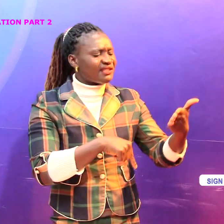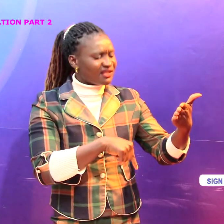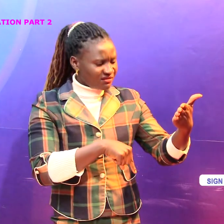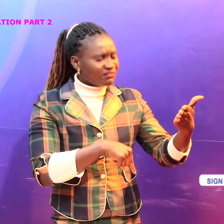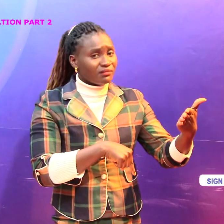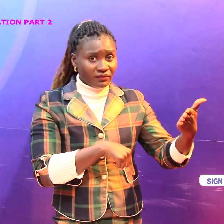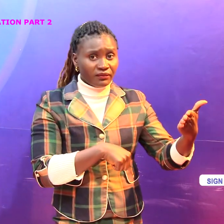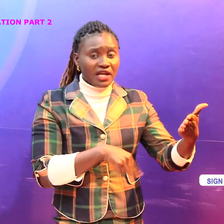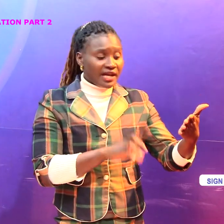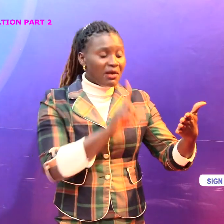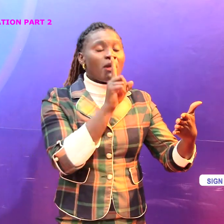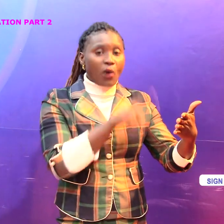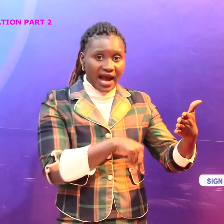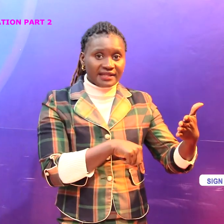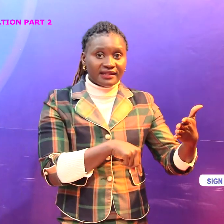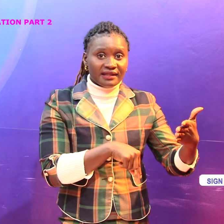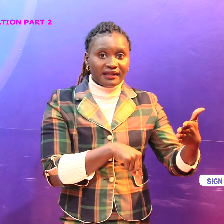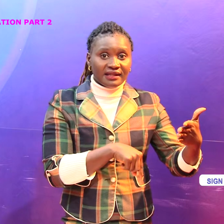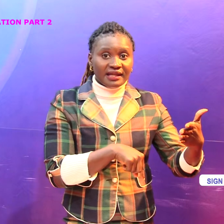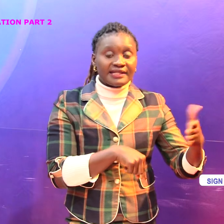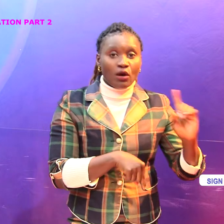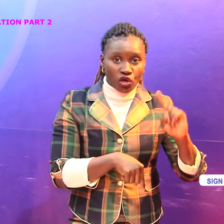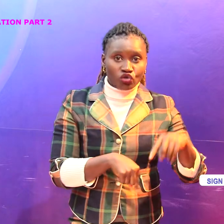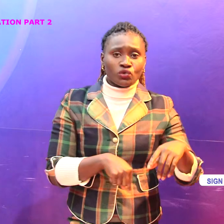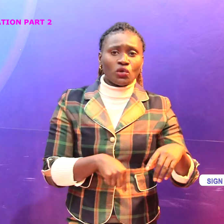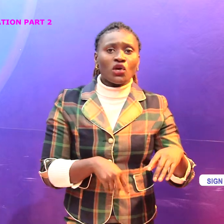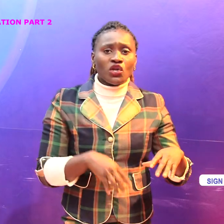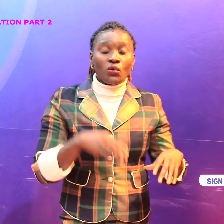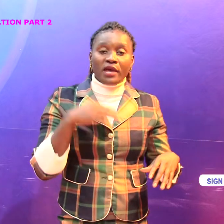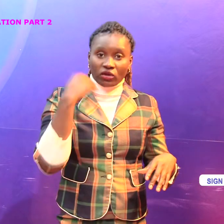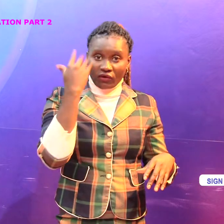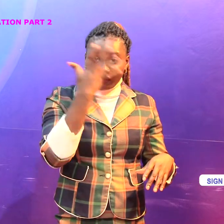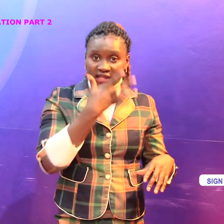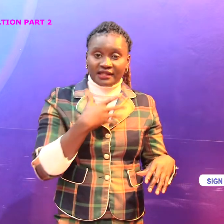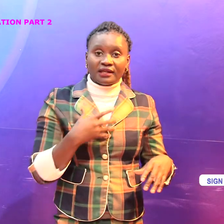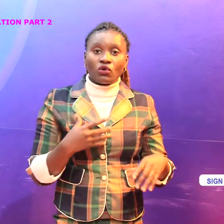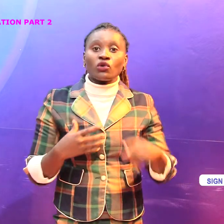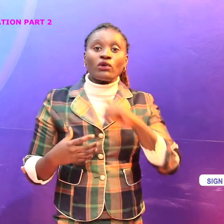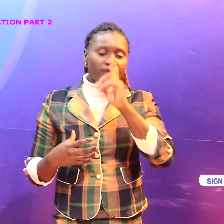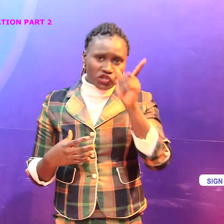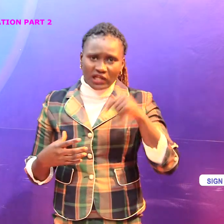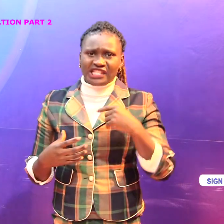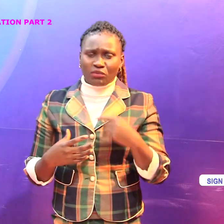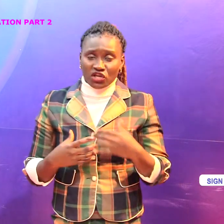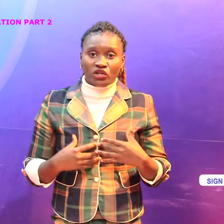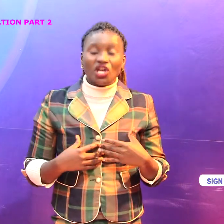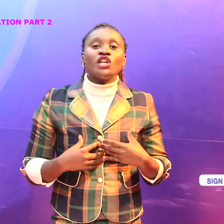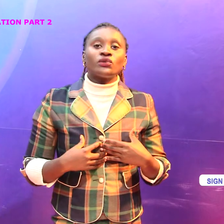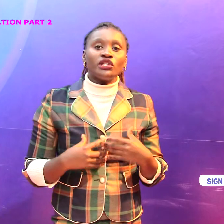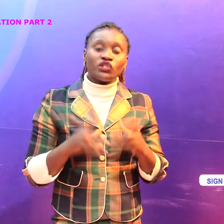what? Remember, what is a question. So, you make your face or your facial expression should